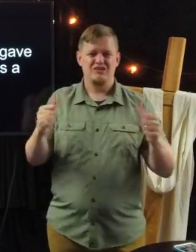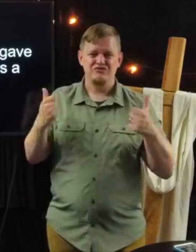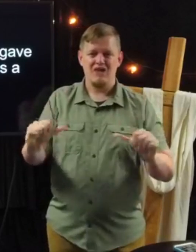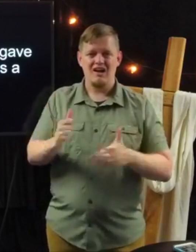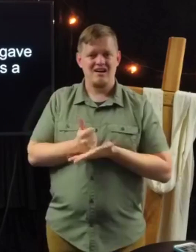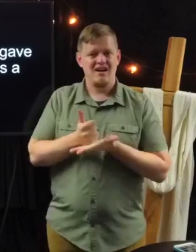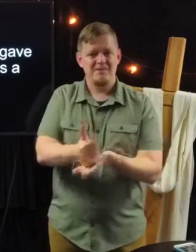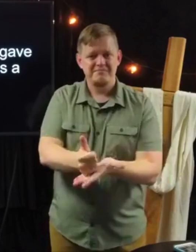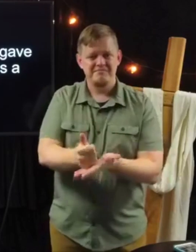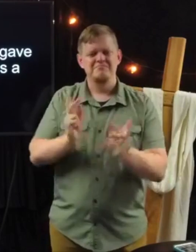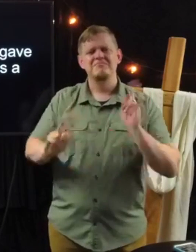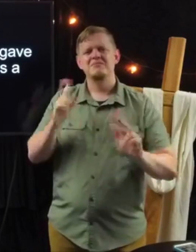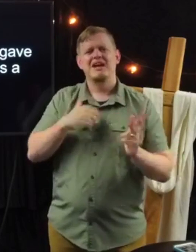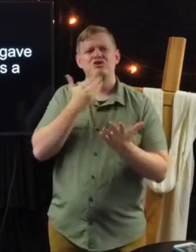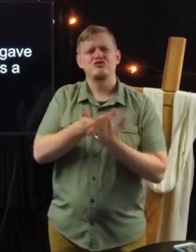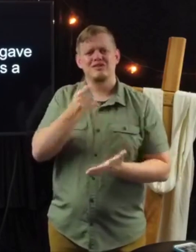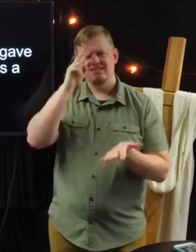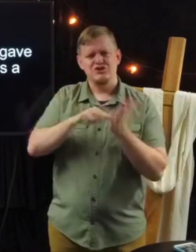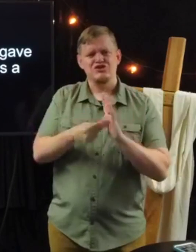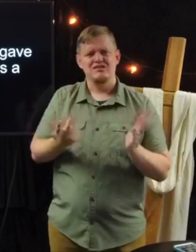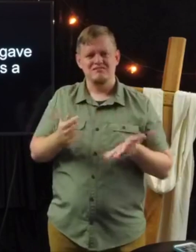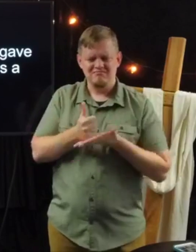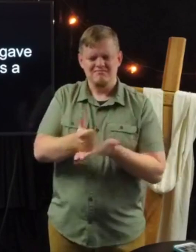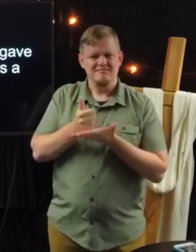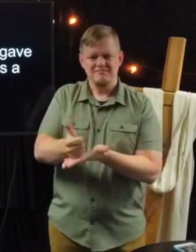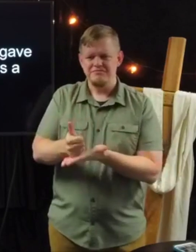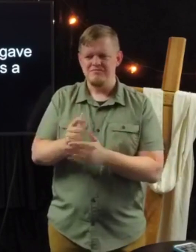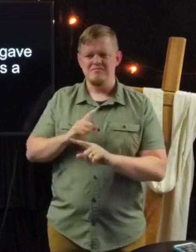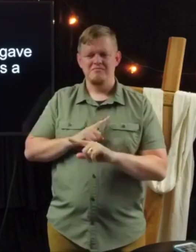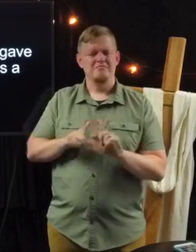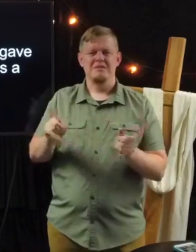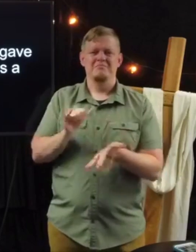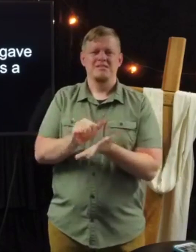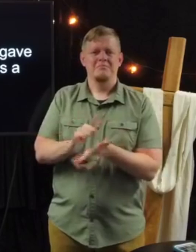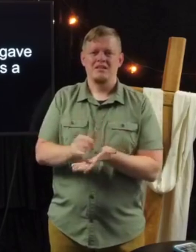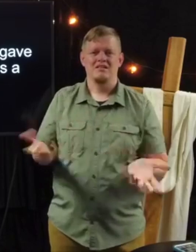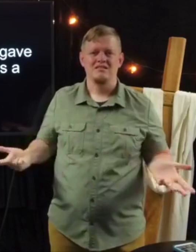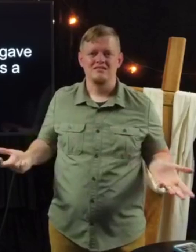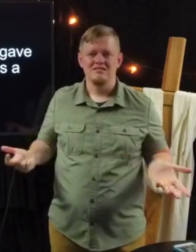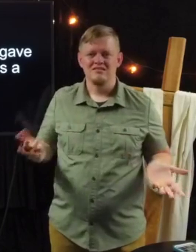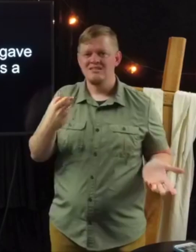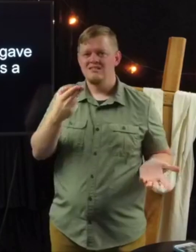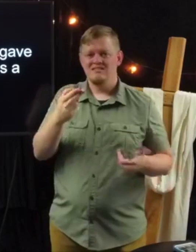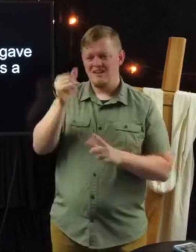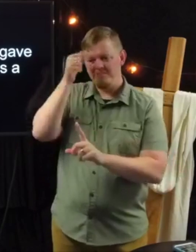people tried to help, but gave up on the man. He was a hopeless case. It was